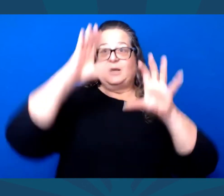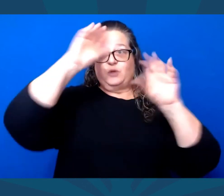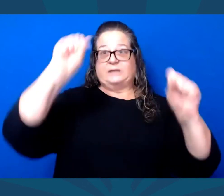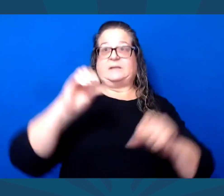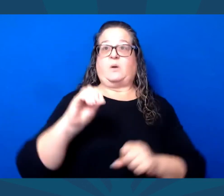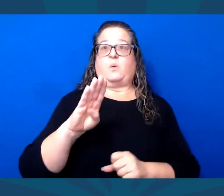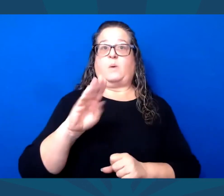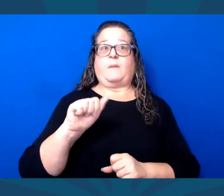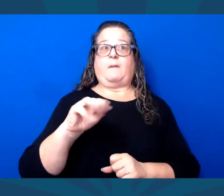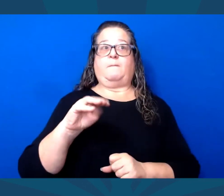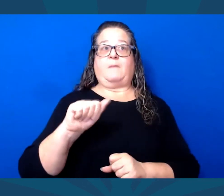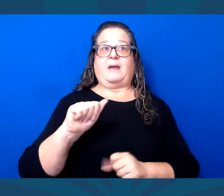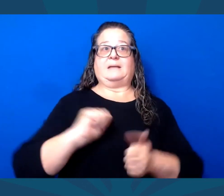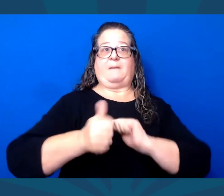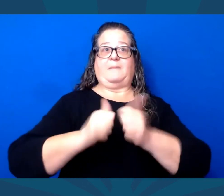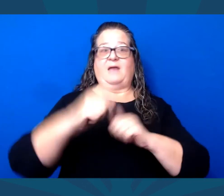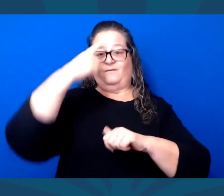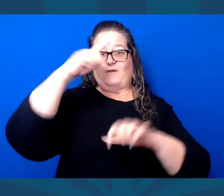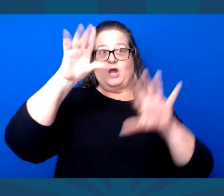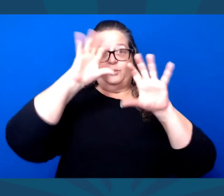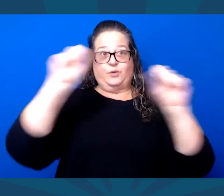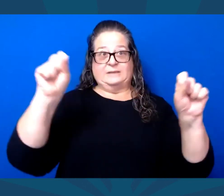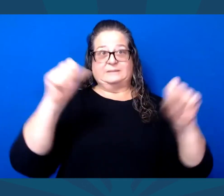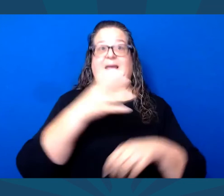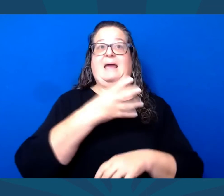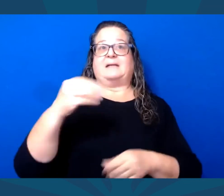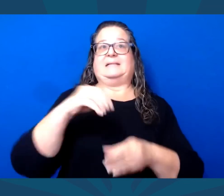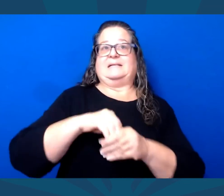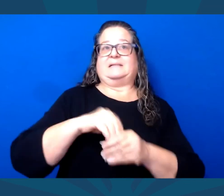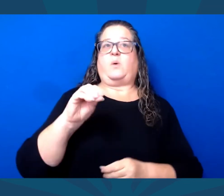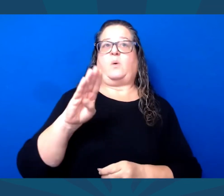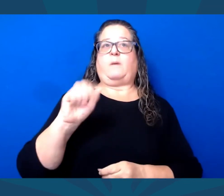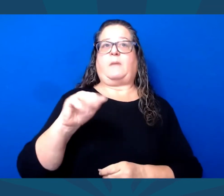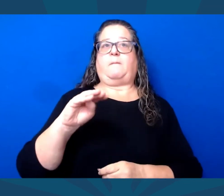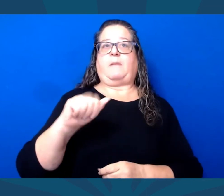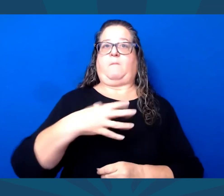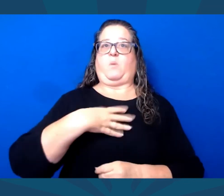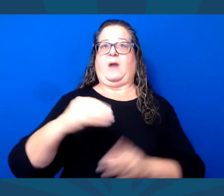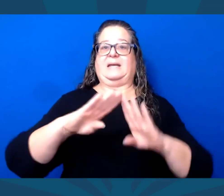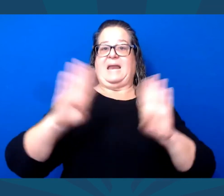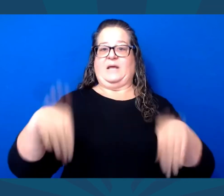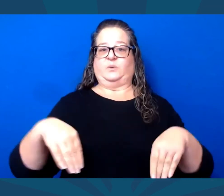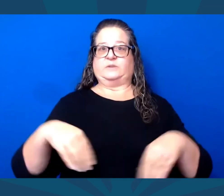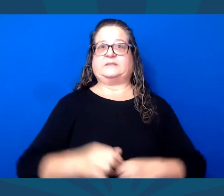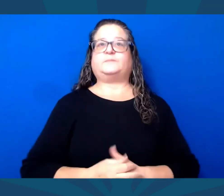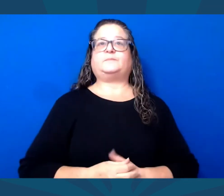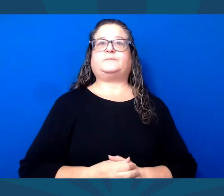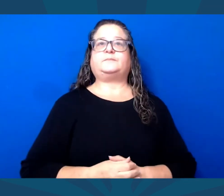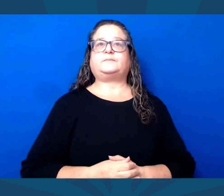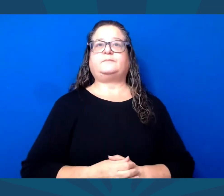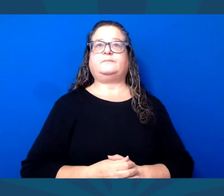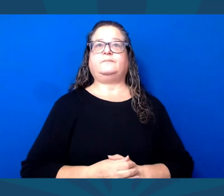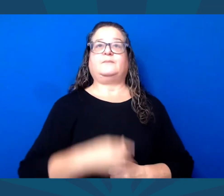Prior to working on public policy in Arizona, Oscar worked in President Obama's 2012 campaign